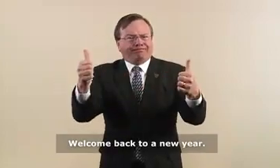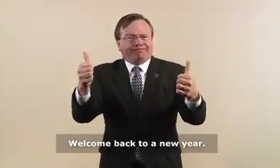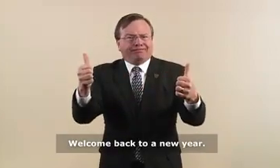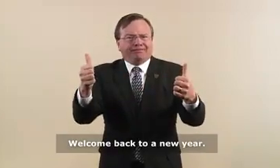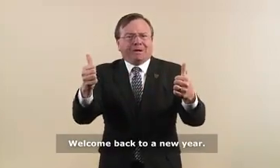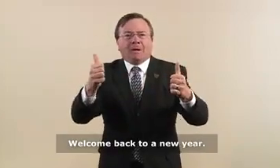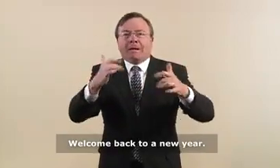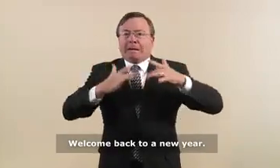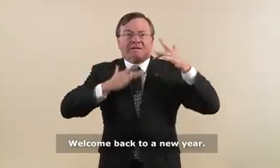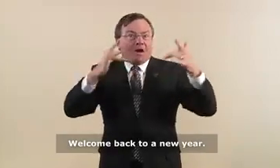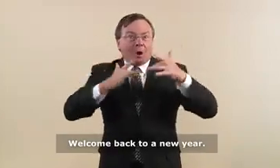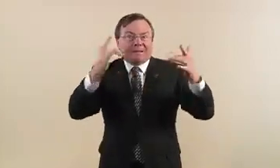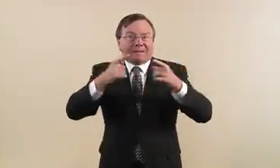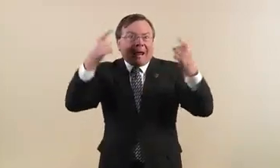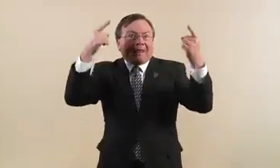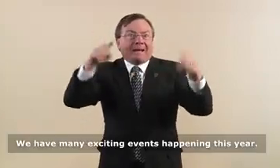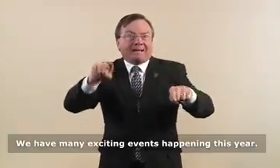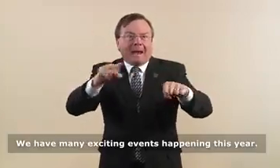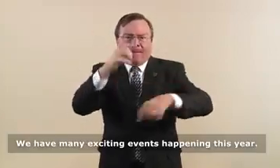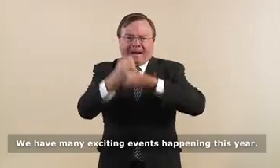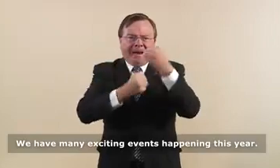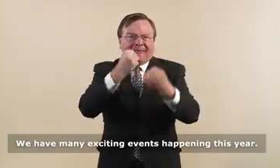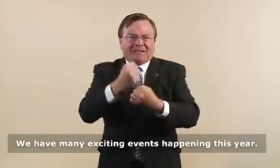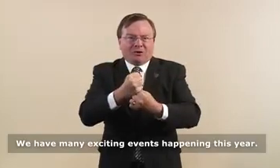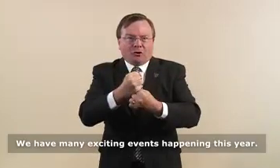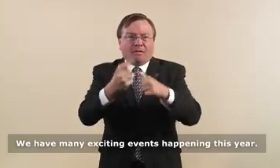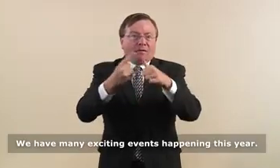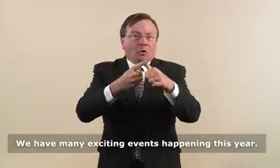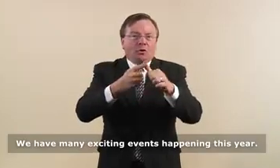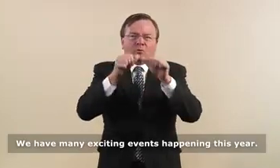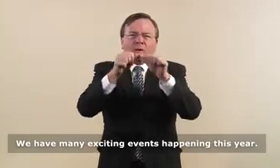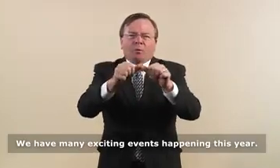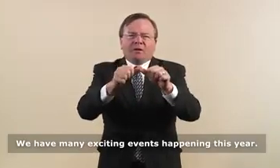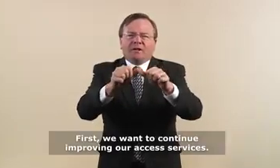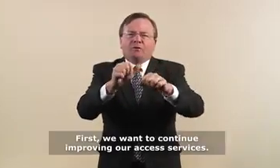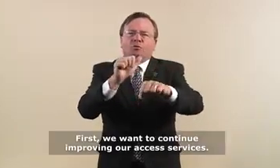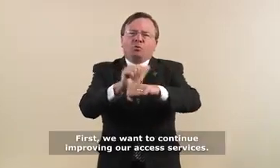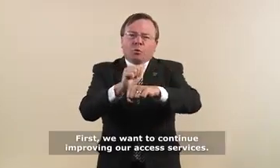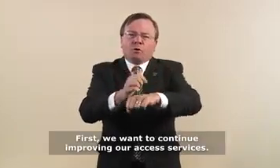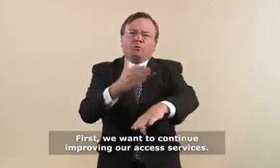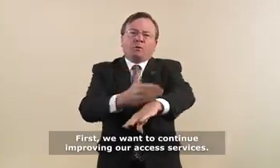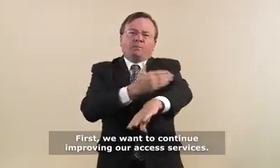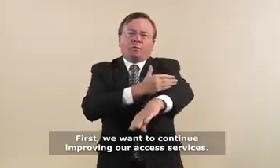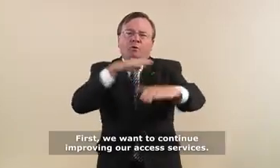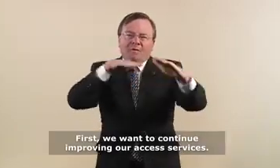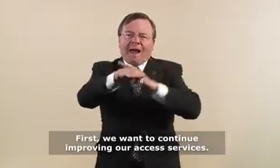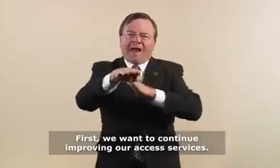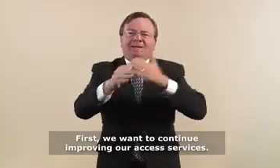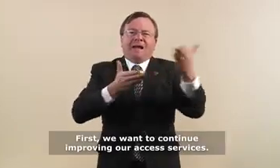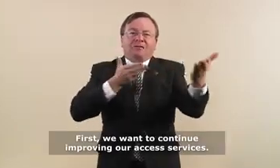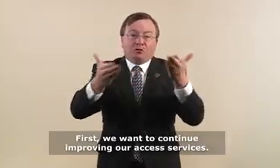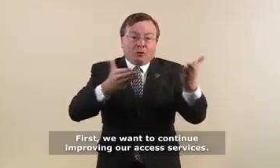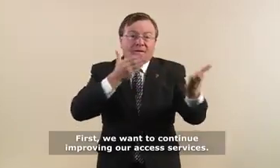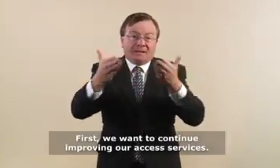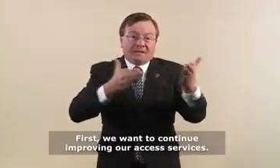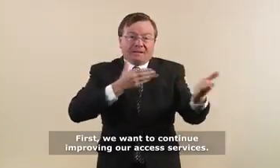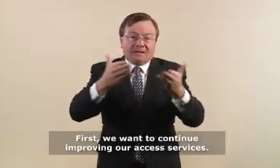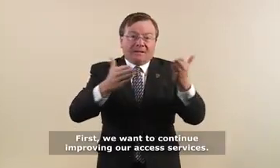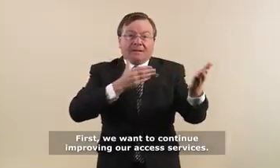year. We have many exciting events happening this year. First, we want to continue improving our access